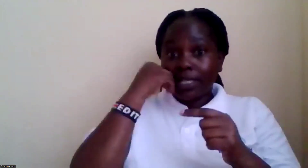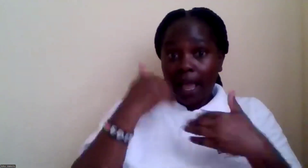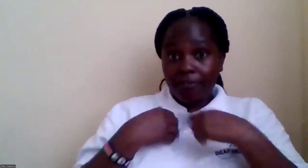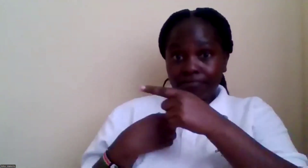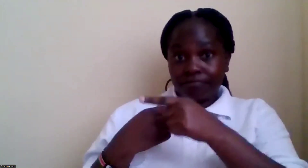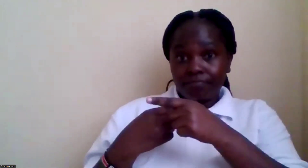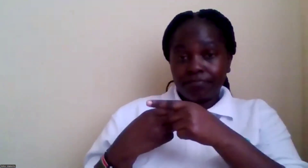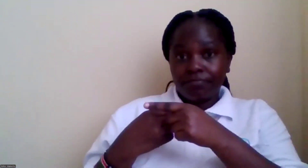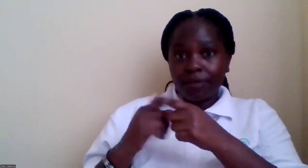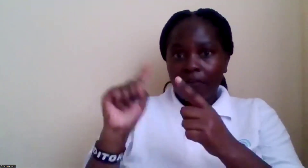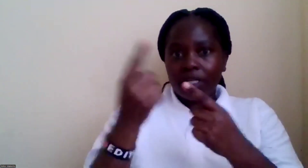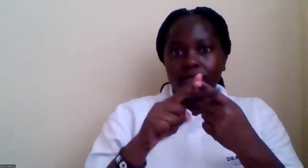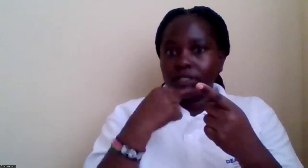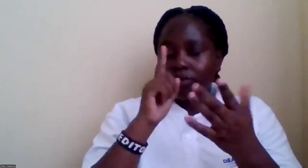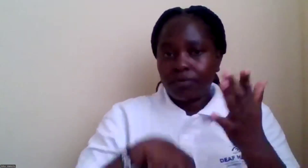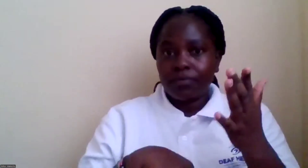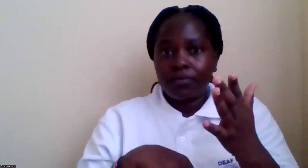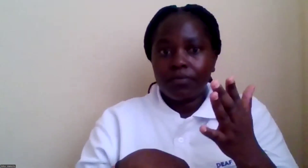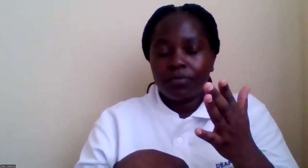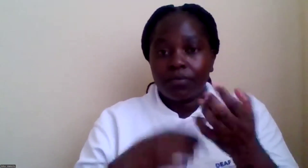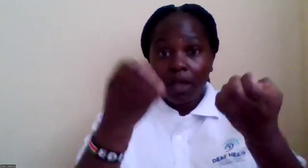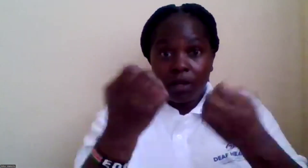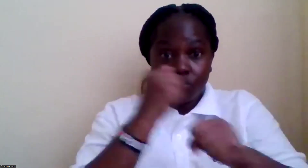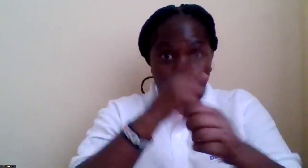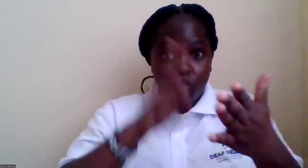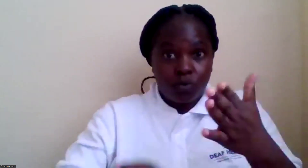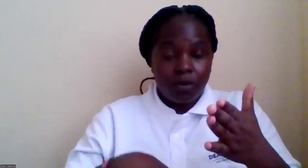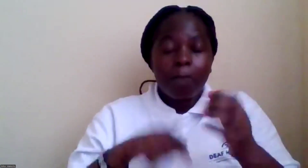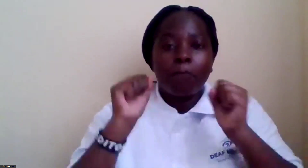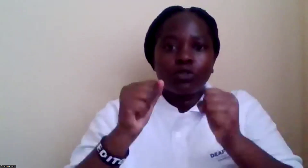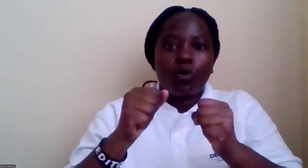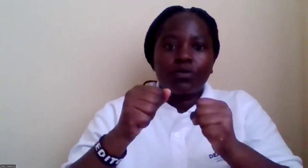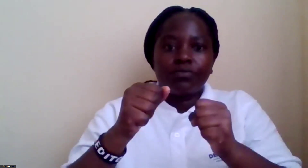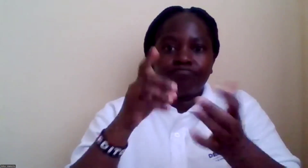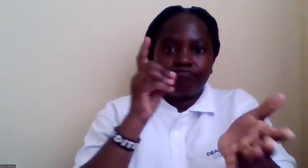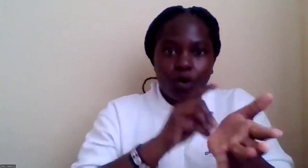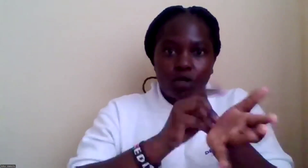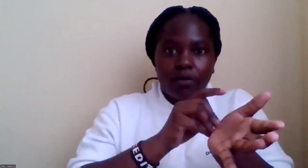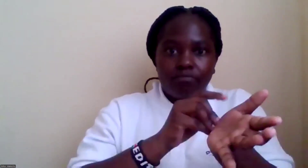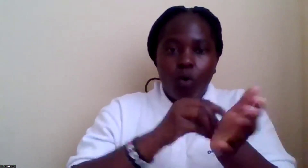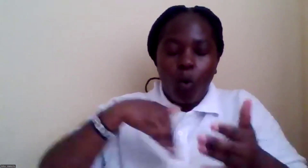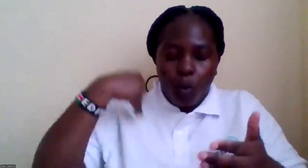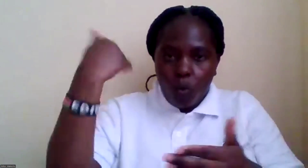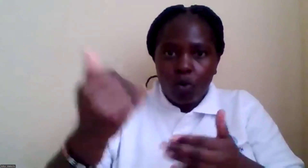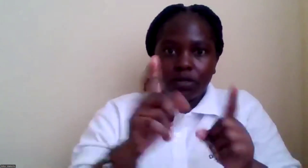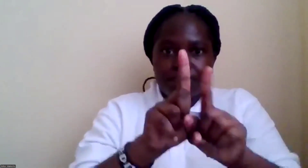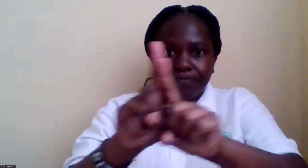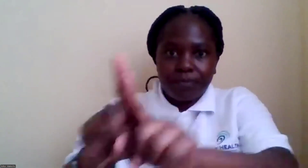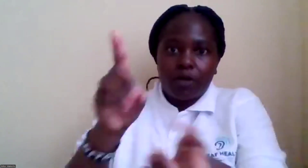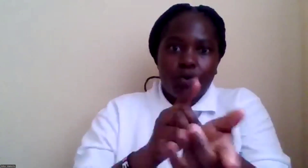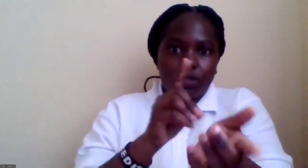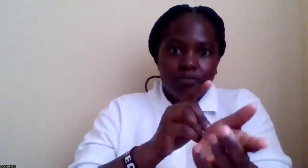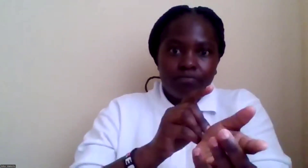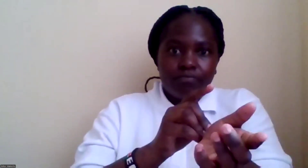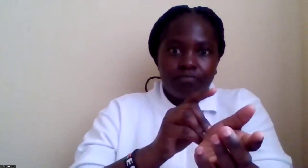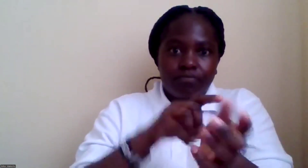first thing I'll say is you need to be followed up by your doctor, right? Now,